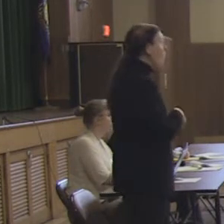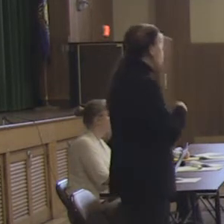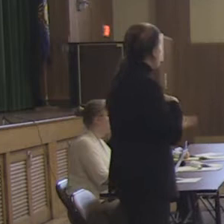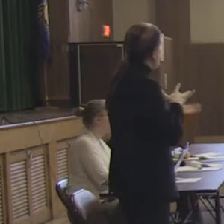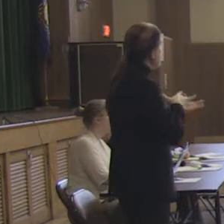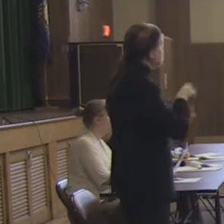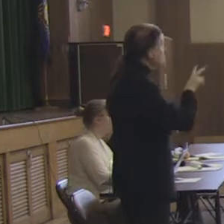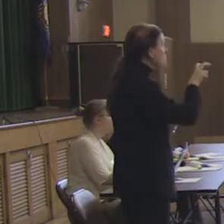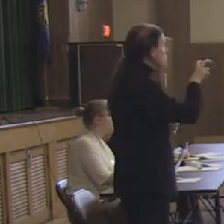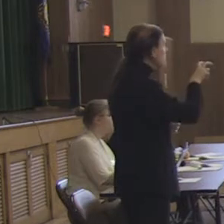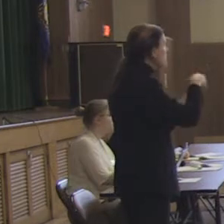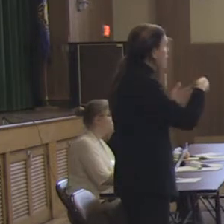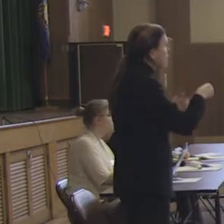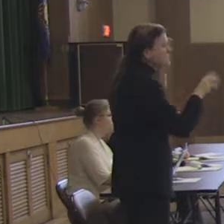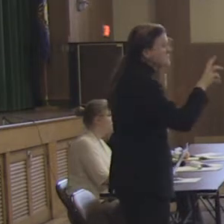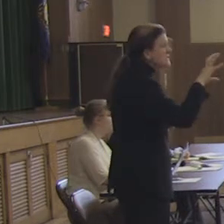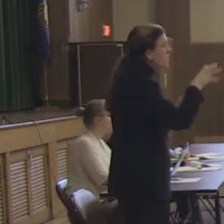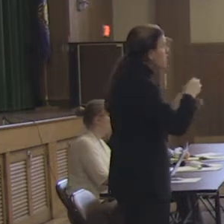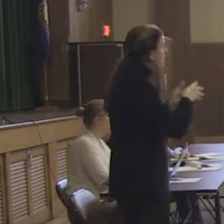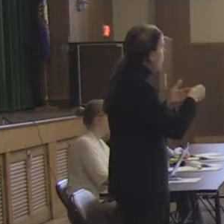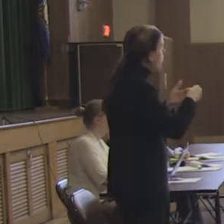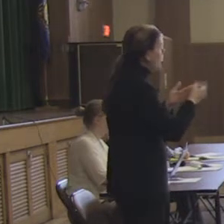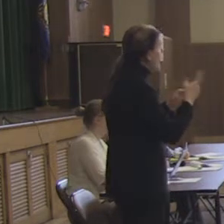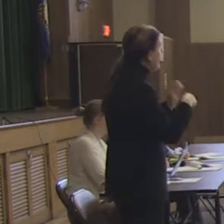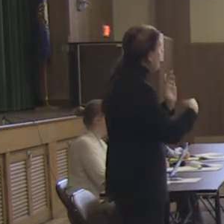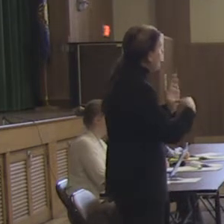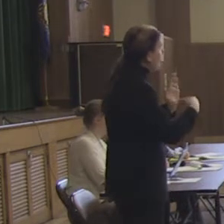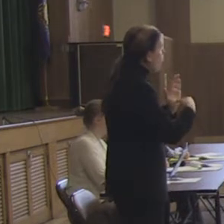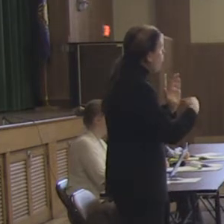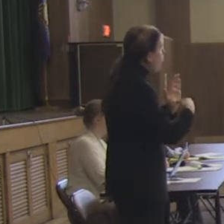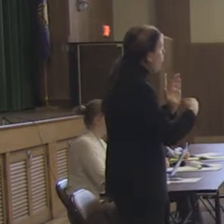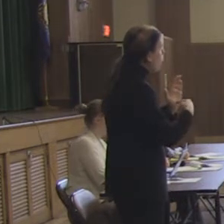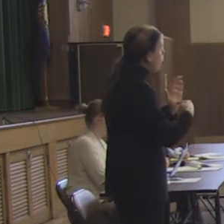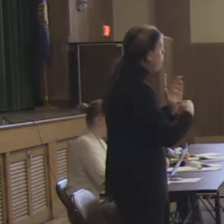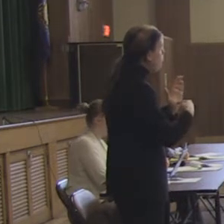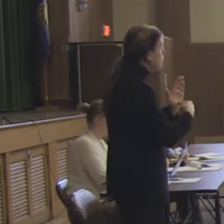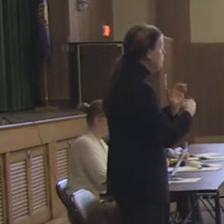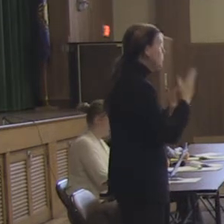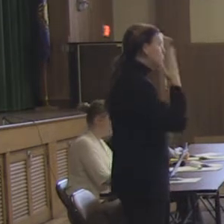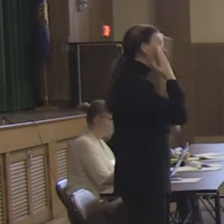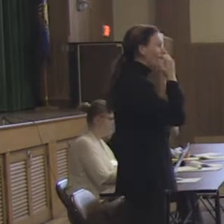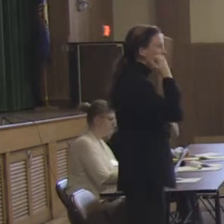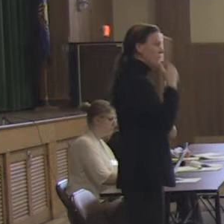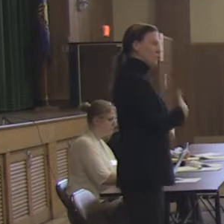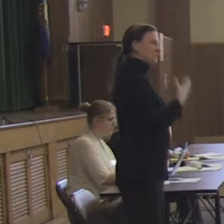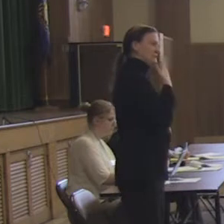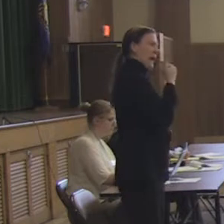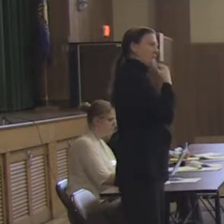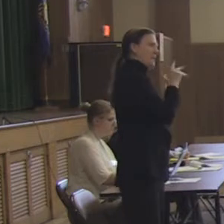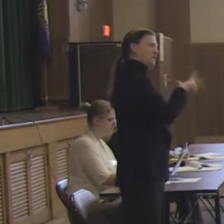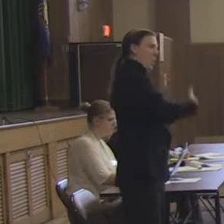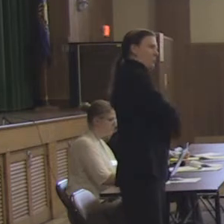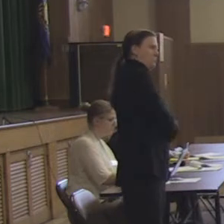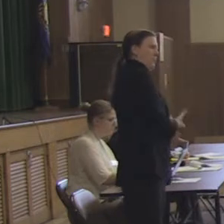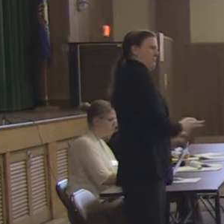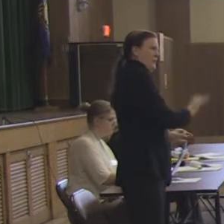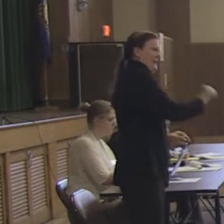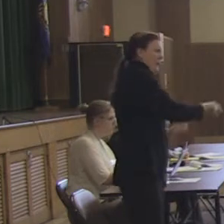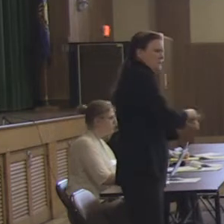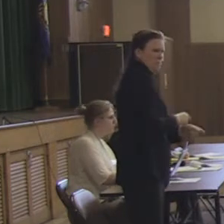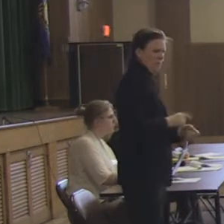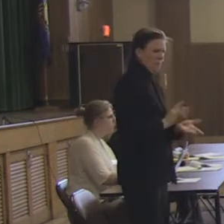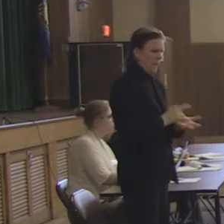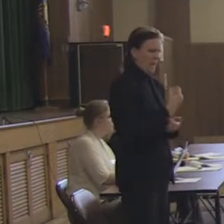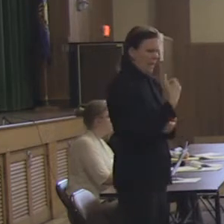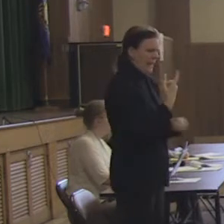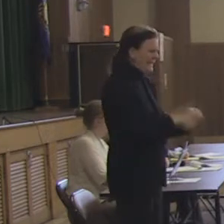to $600. Again, it's like, you were to go get your insulin, you can go get some insulin, but why can't you get a